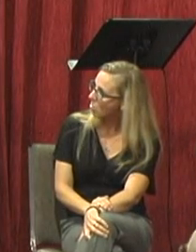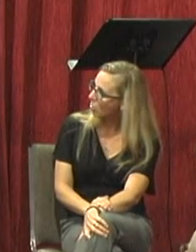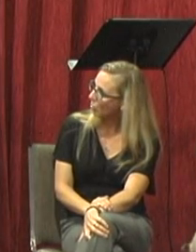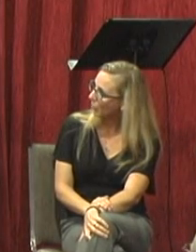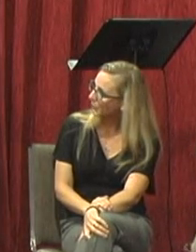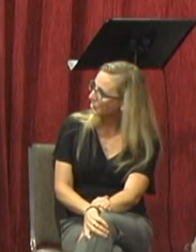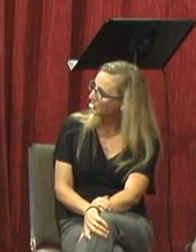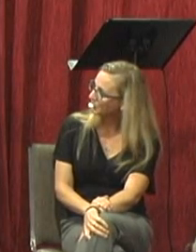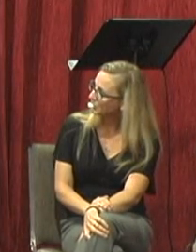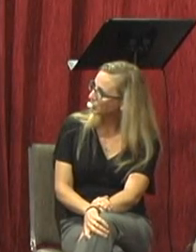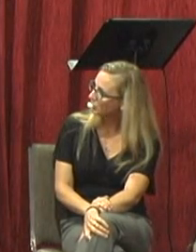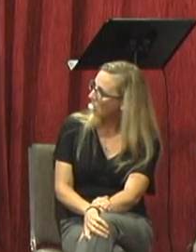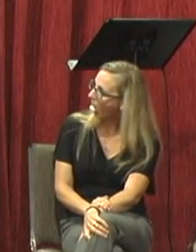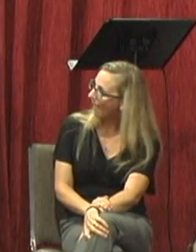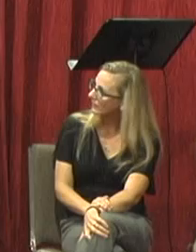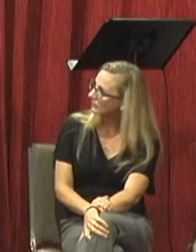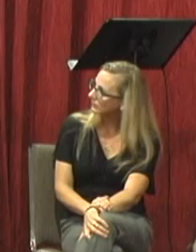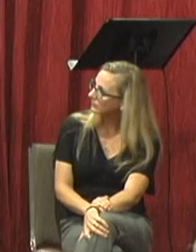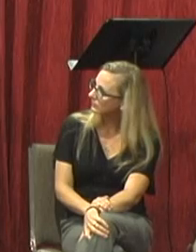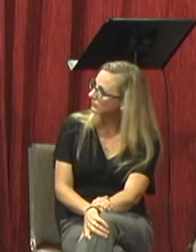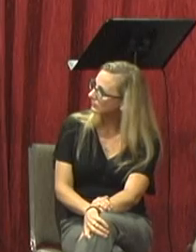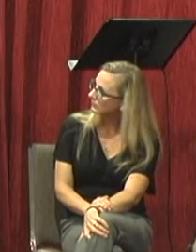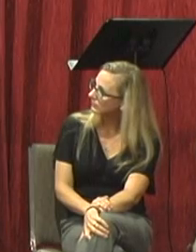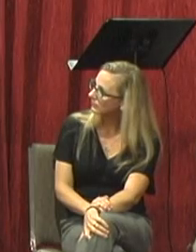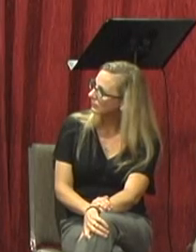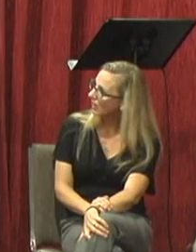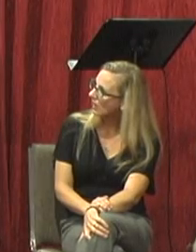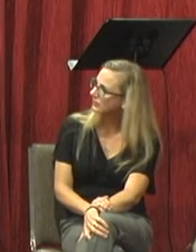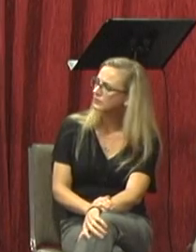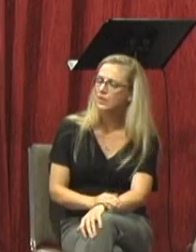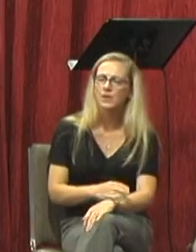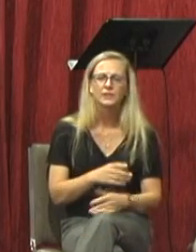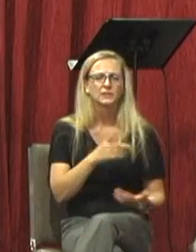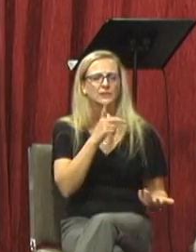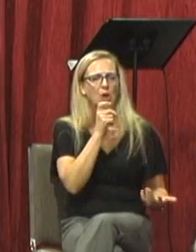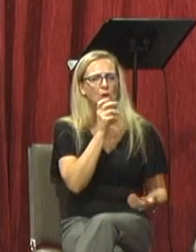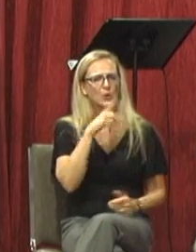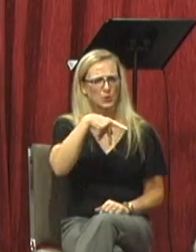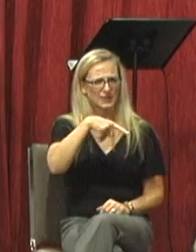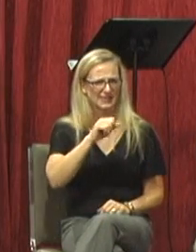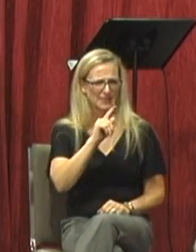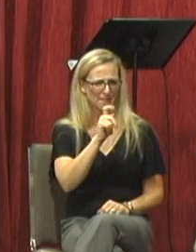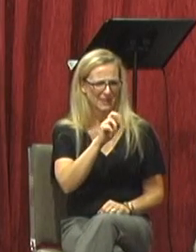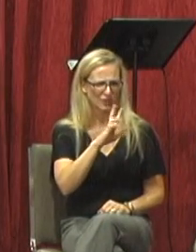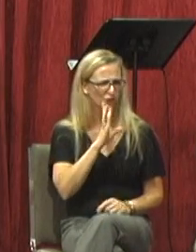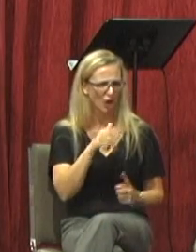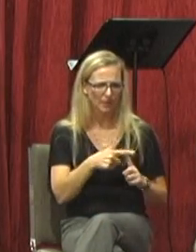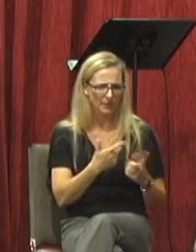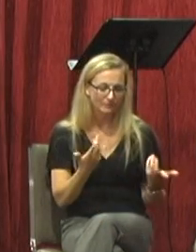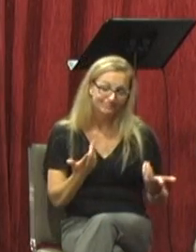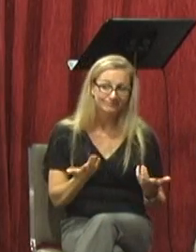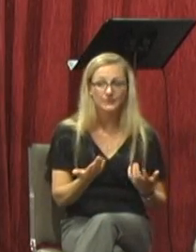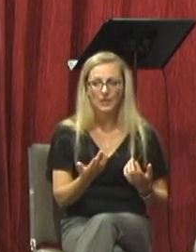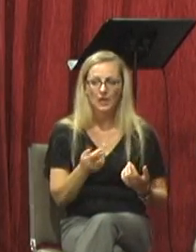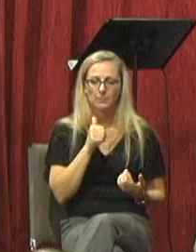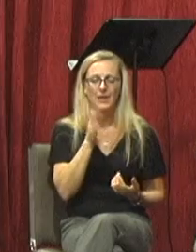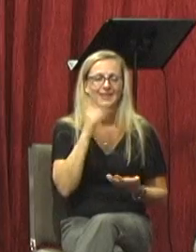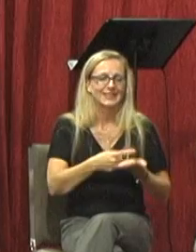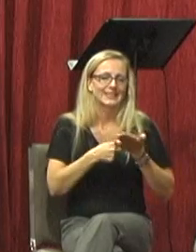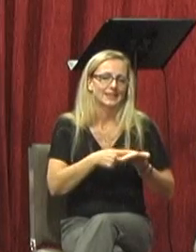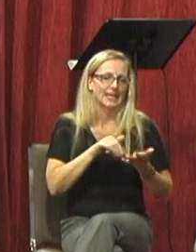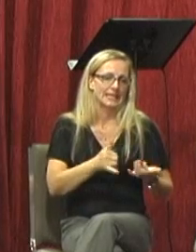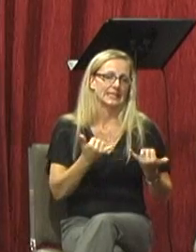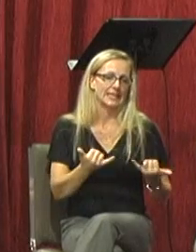to understand about this verse is, who is Peter talking about? Well, again, I'm not going to go there, but if you look at the beginning of the